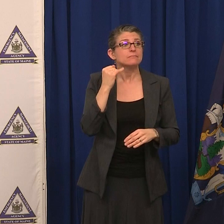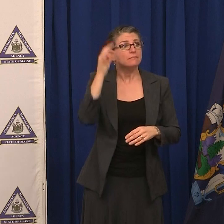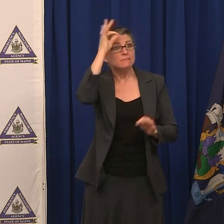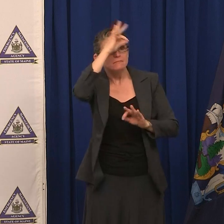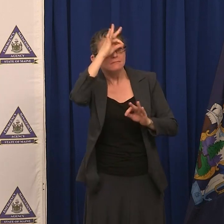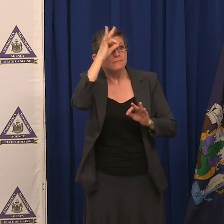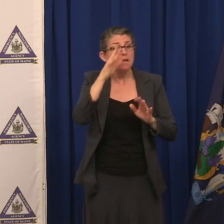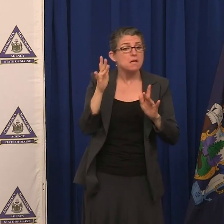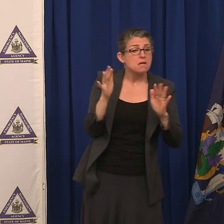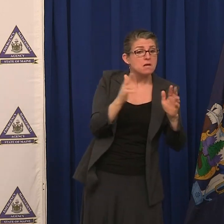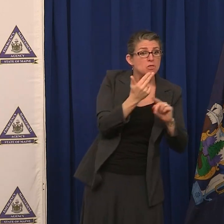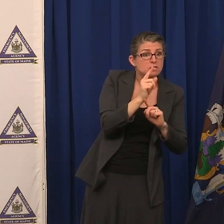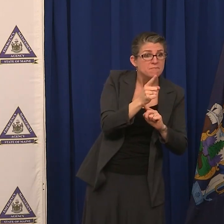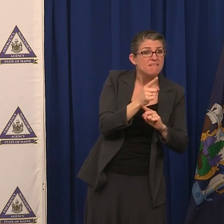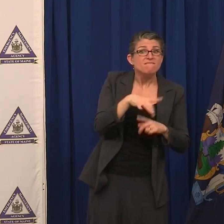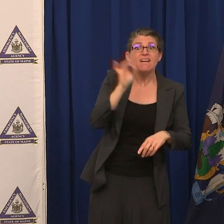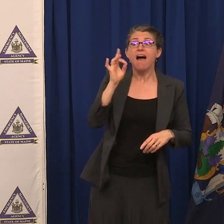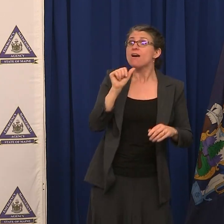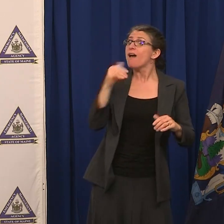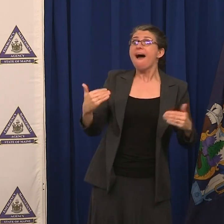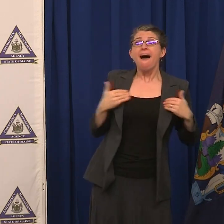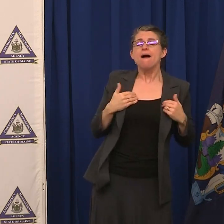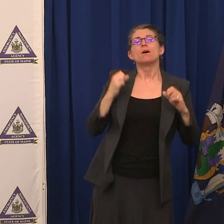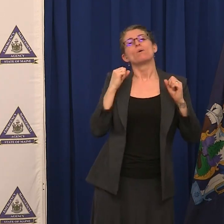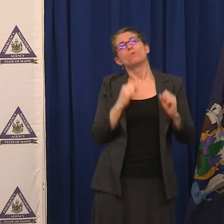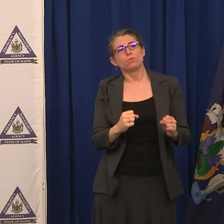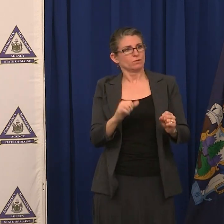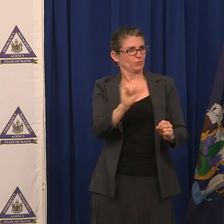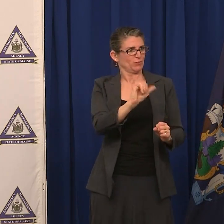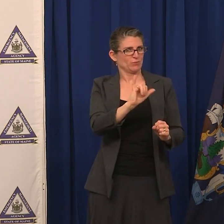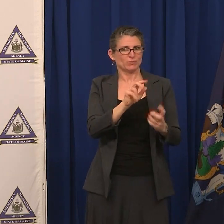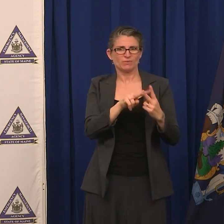problem that we've talked so much about is one that